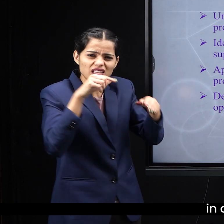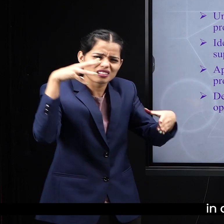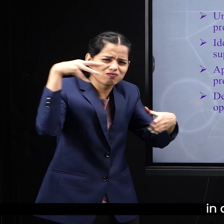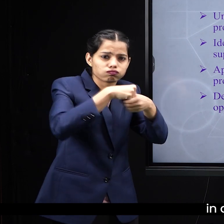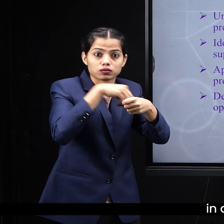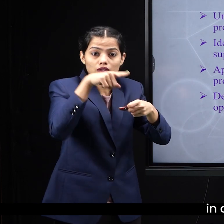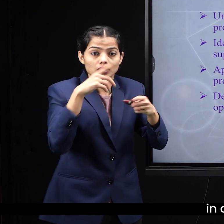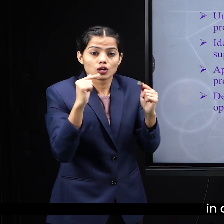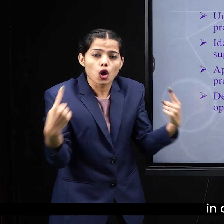quadrilateral.